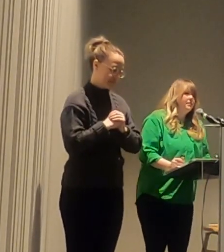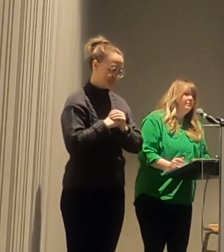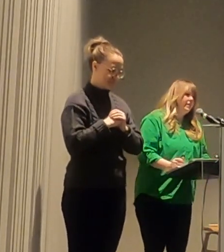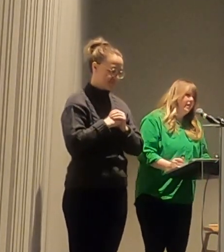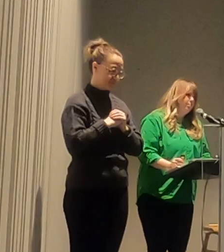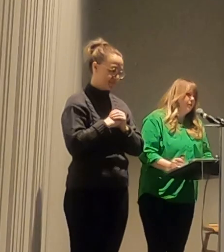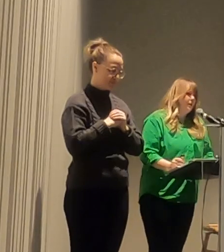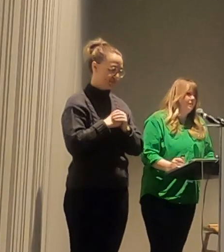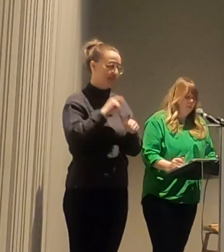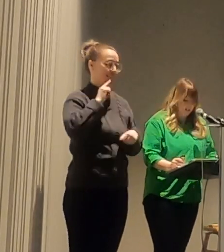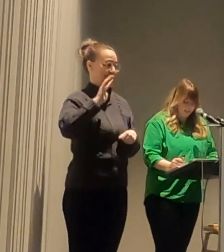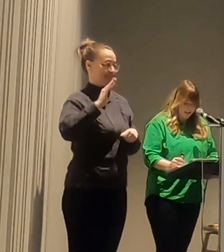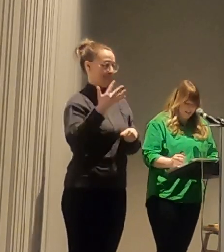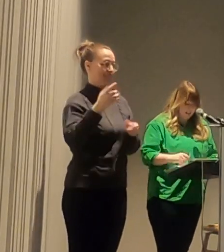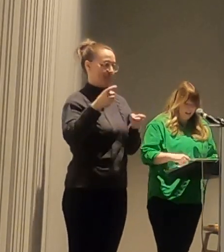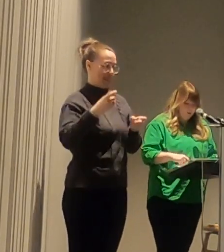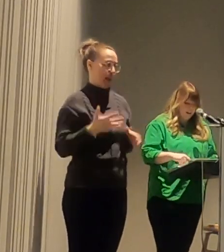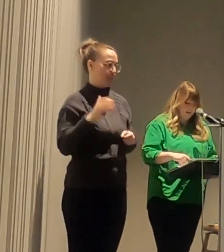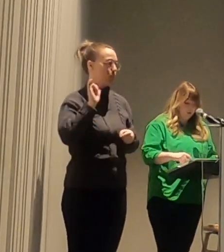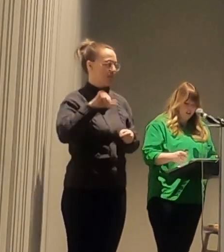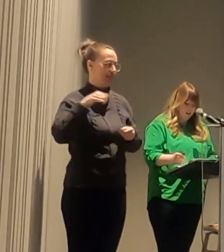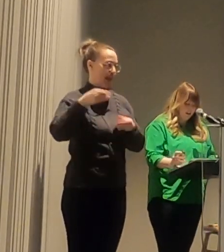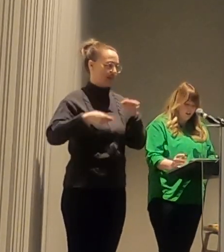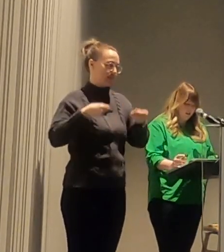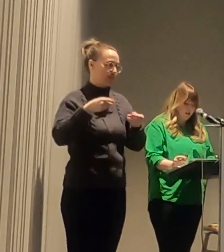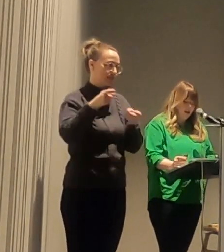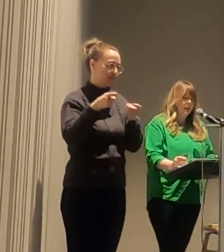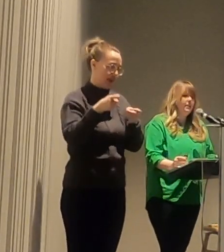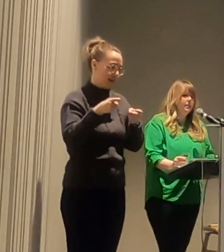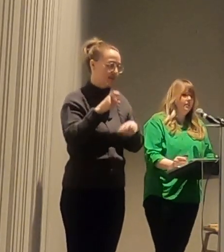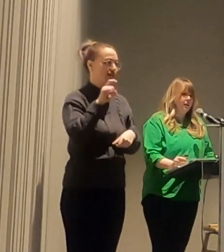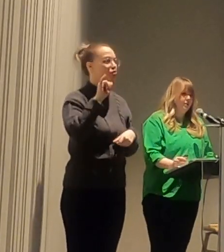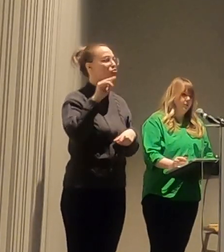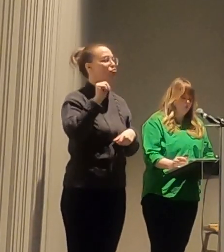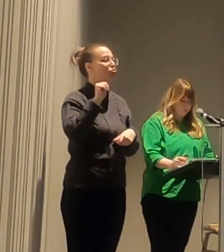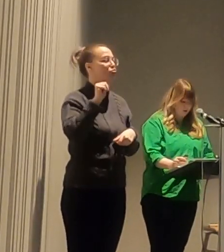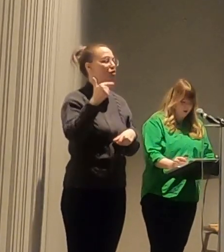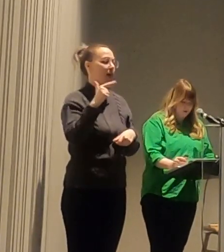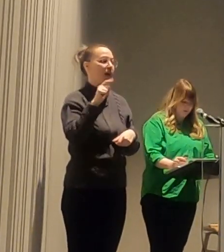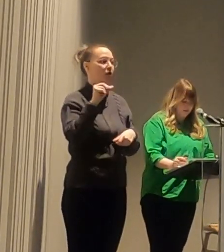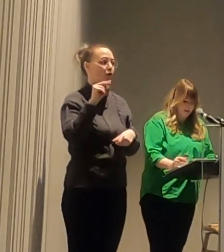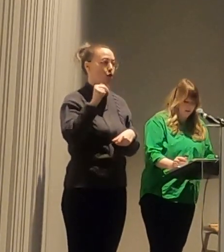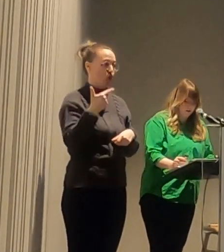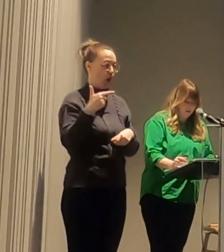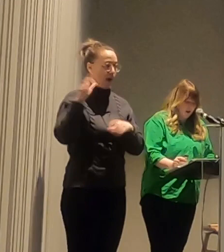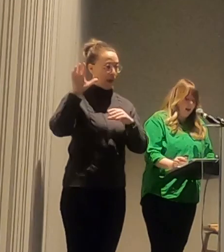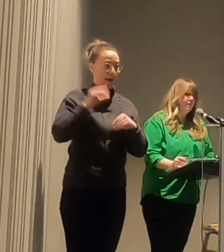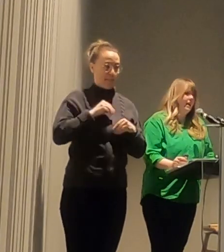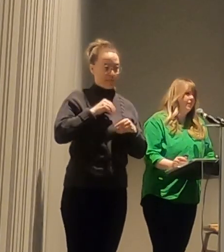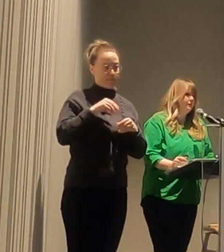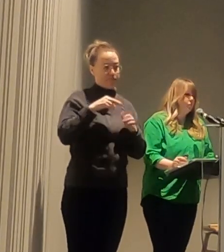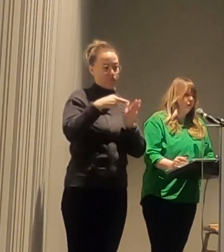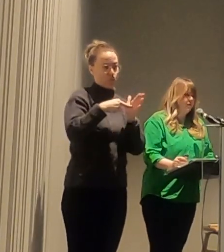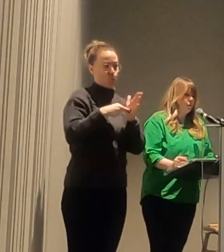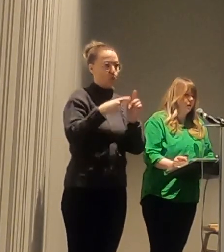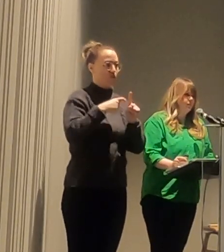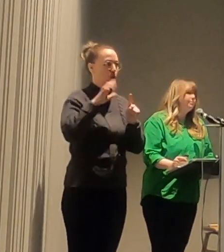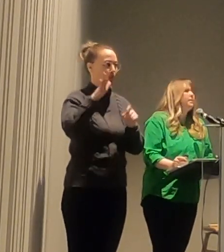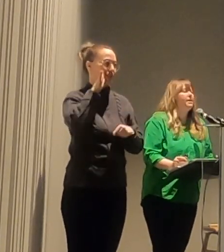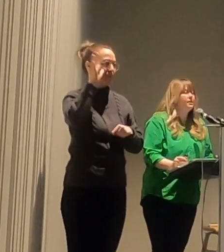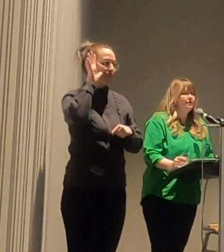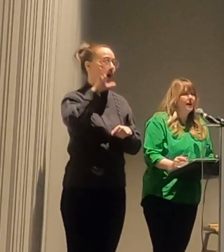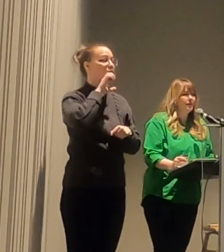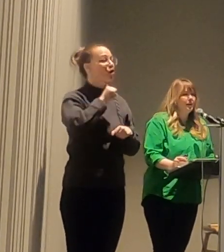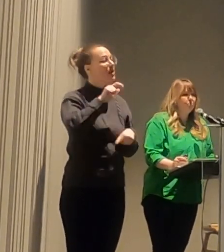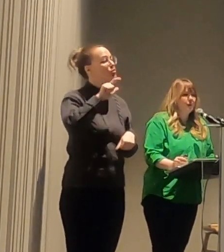So he was the 5th emperor of the Qing Dynasty, named Qianlong, and he inherited the rule from his father at the age of